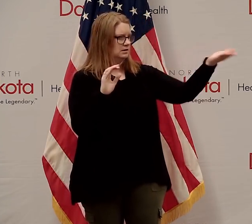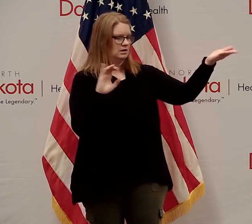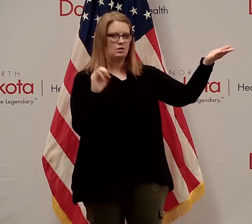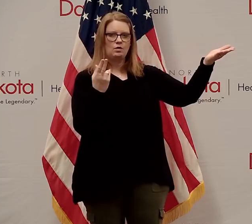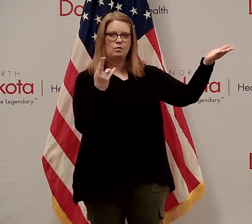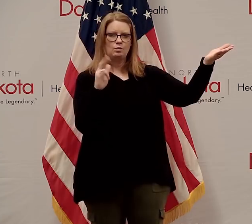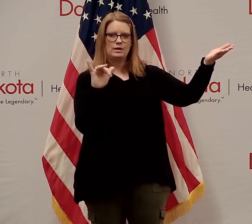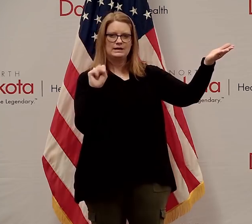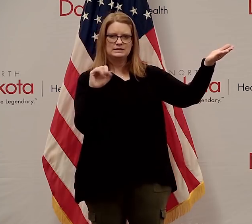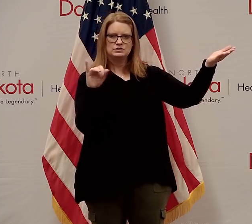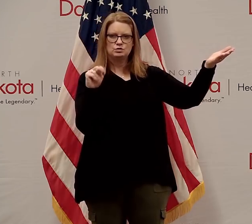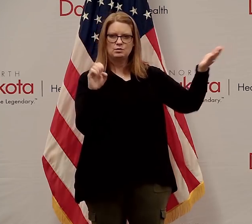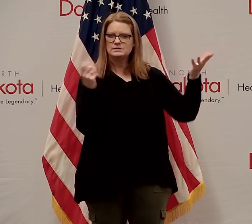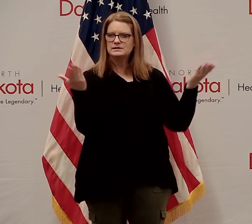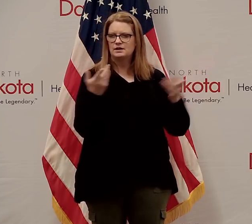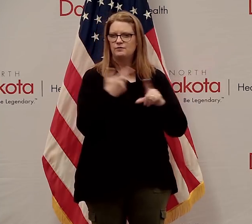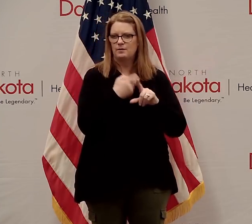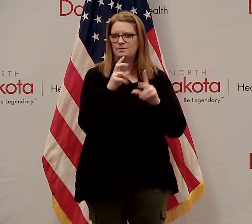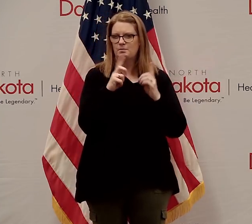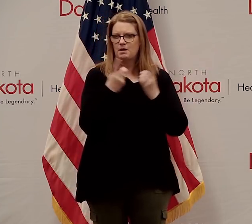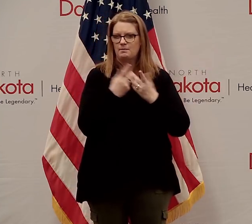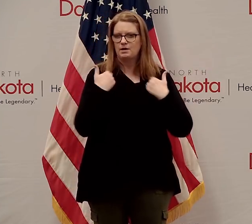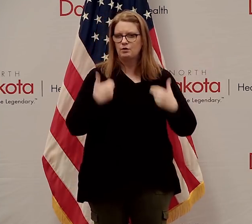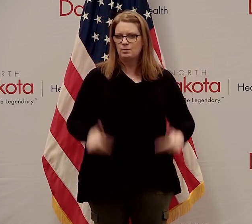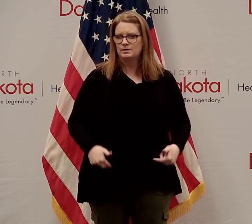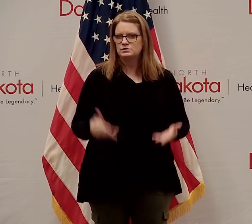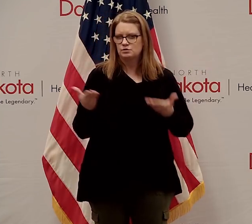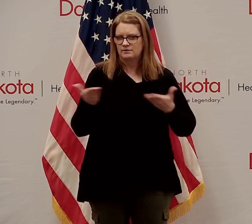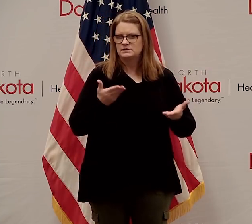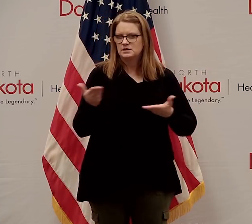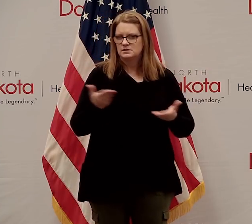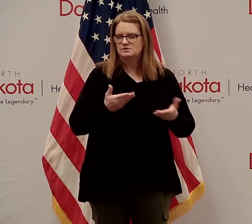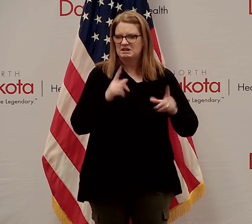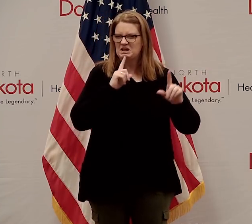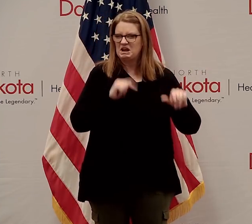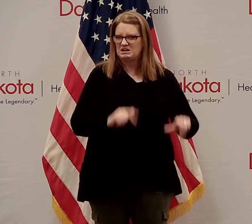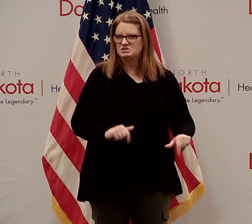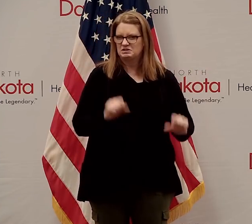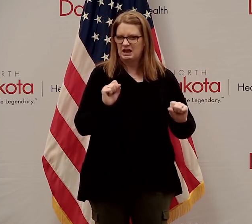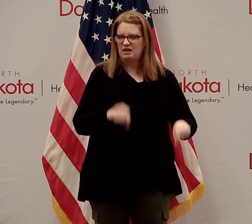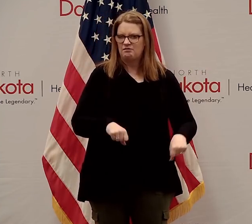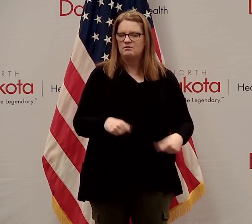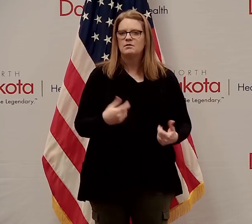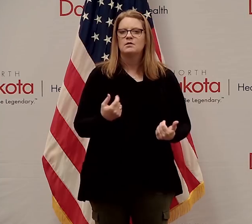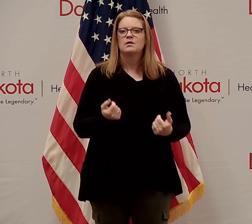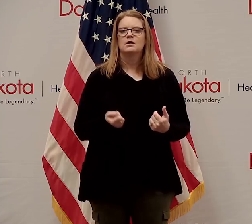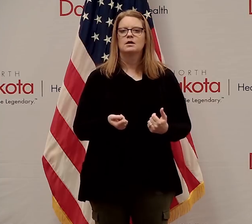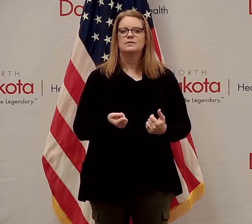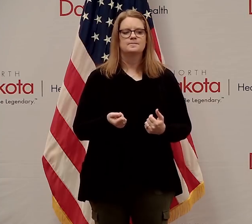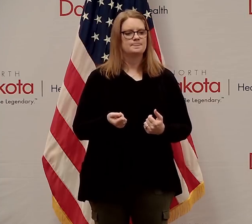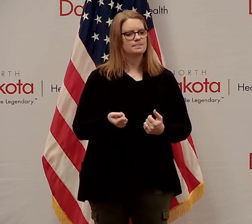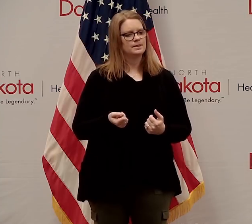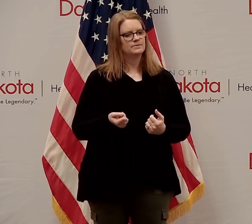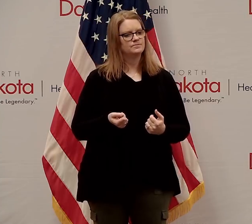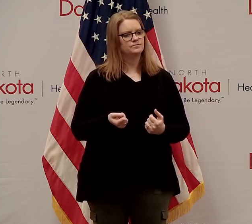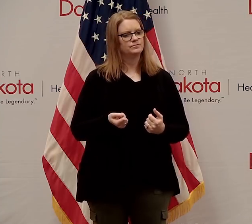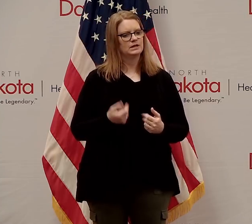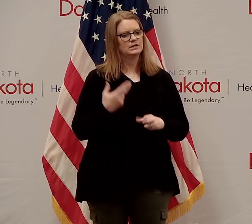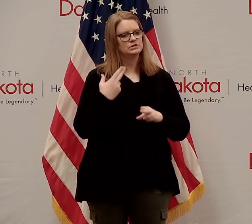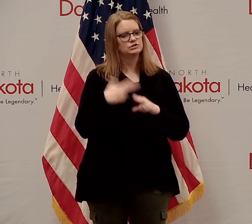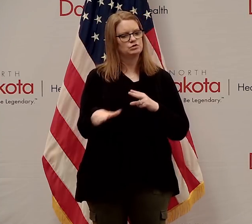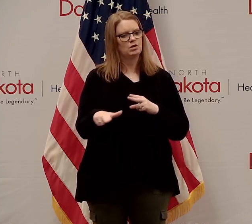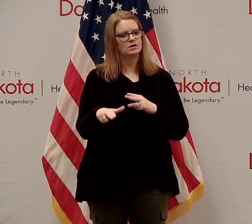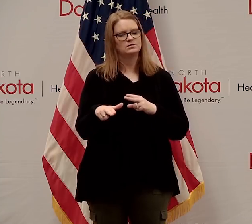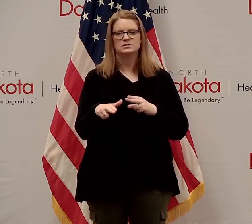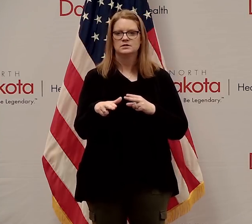here from Department of Human Services to answer questions. We have a quick, short readout. Had a